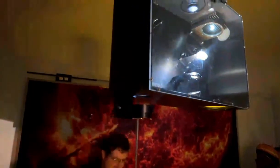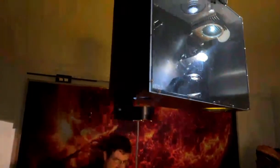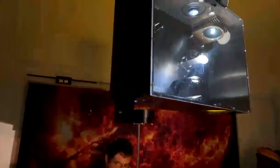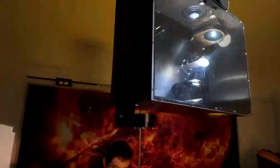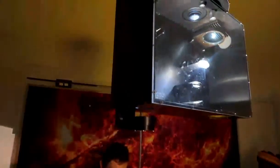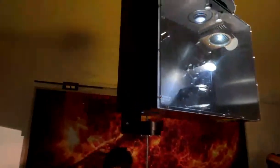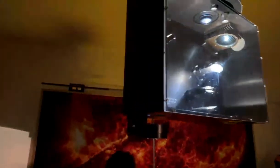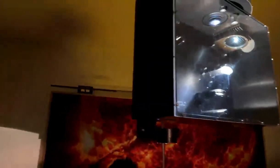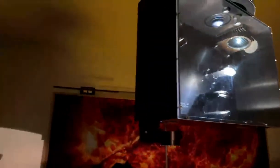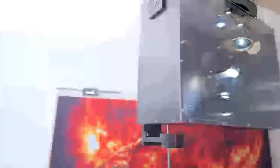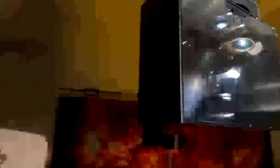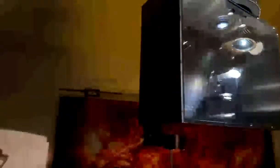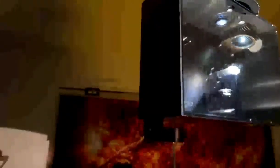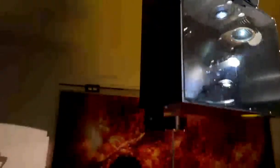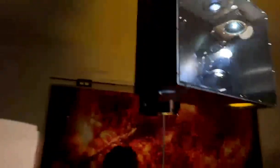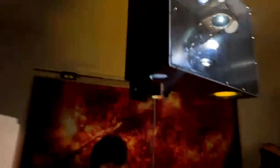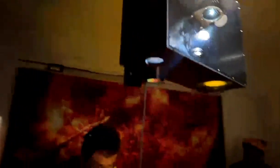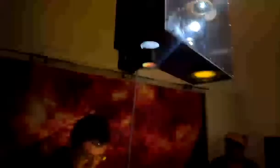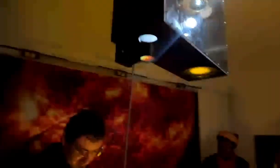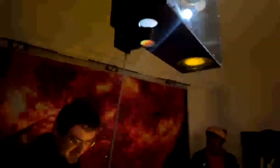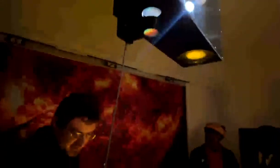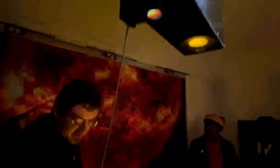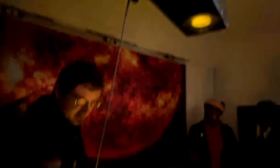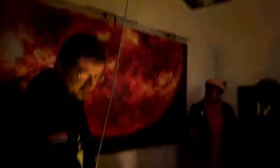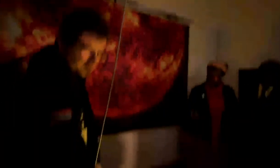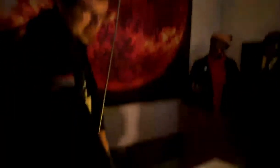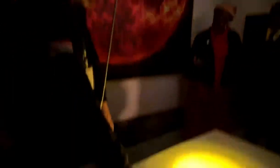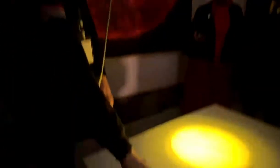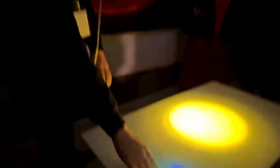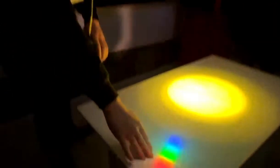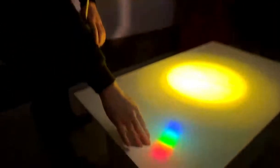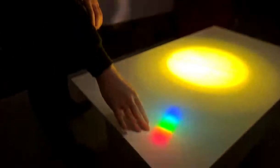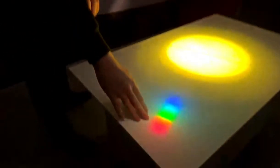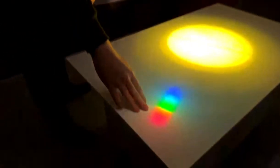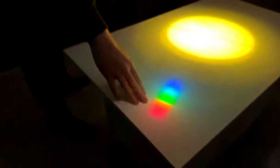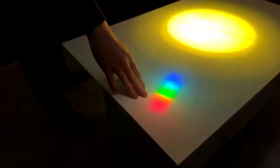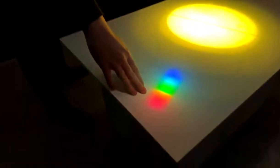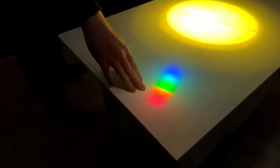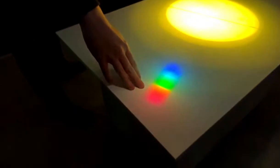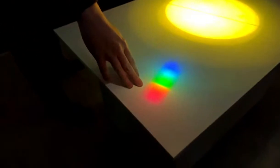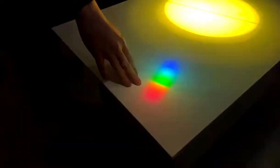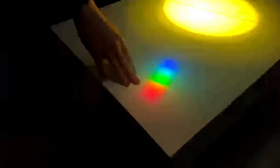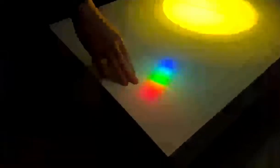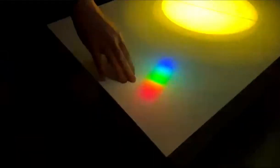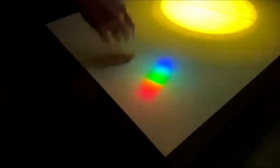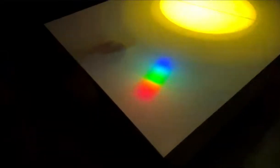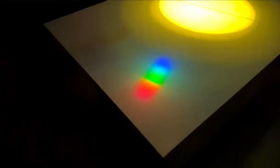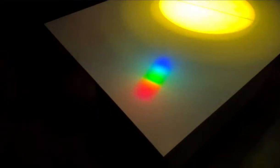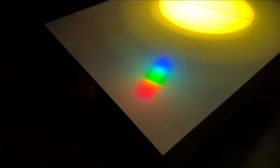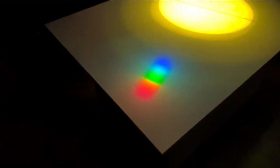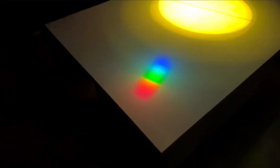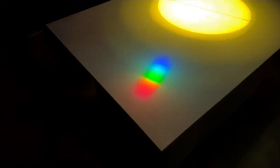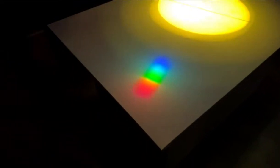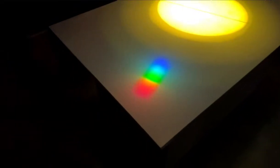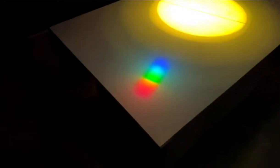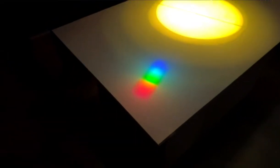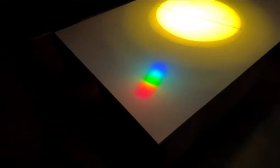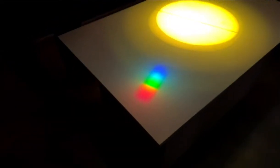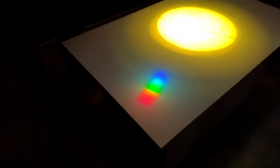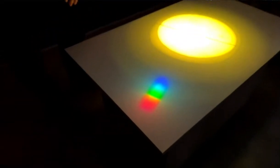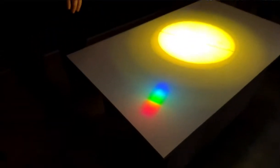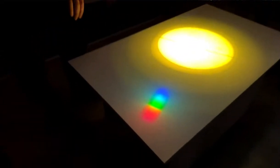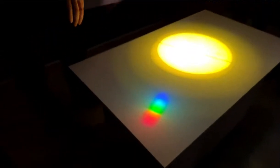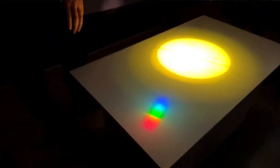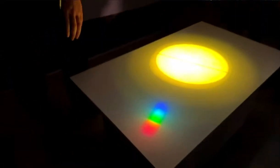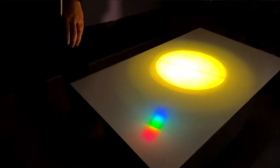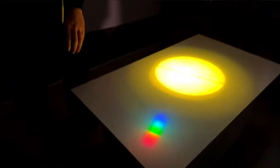the sun. Over here, it is projecting the spectrum, the light spectrum of our sun. And the spectrum is